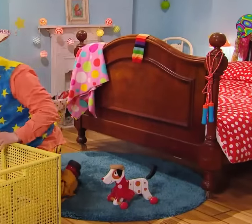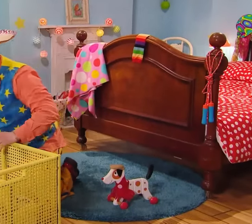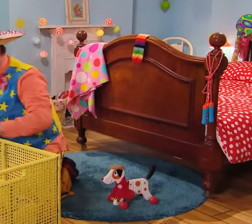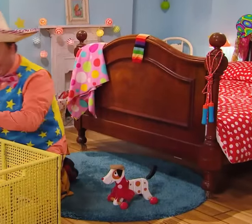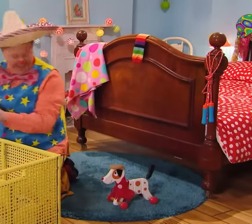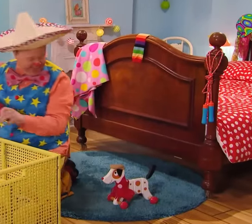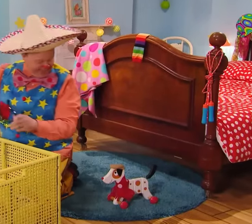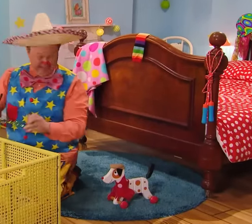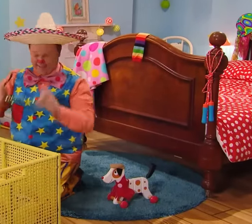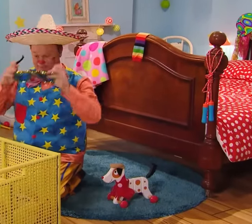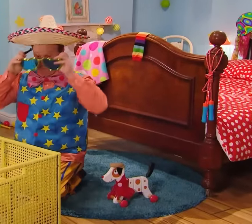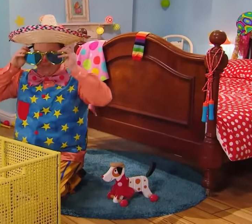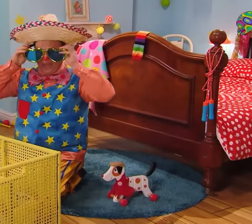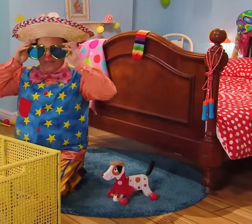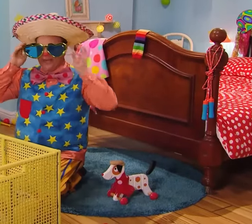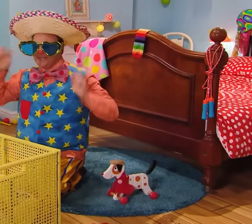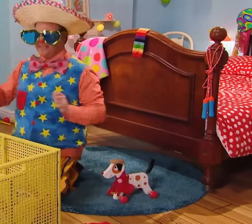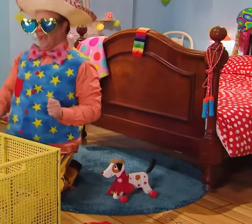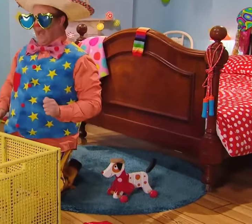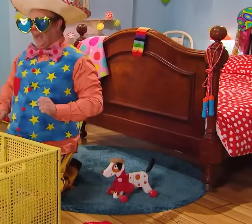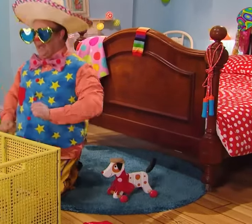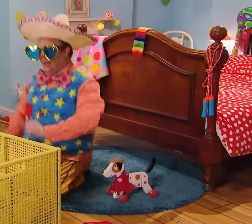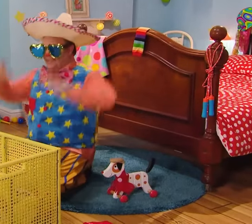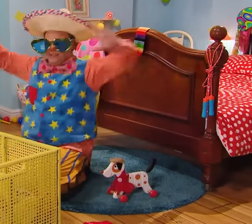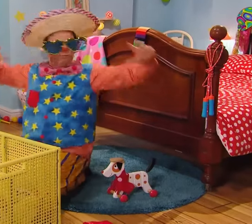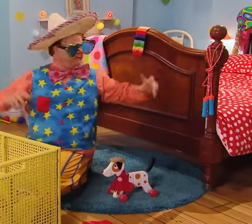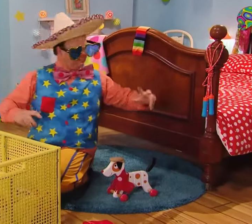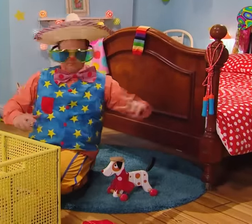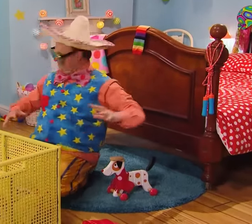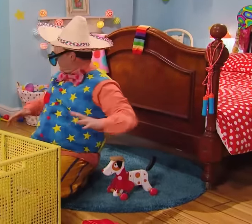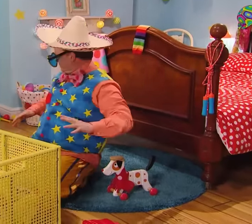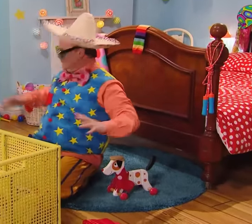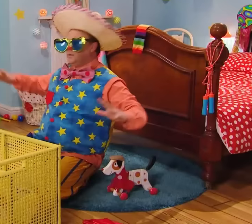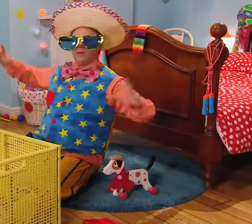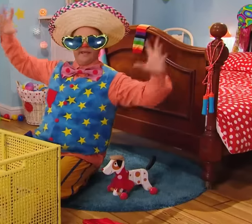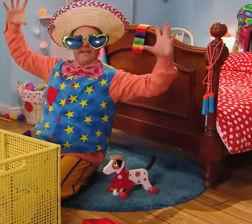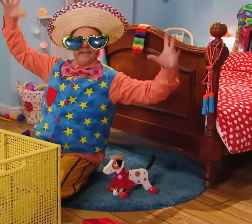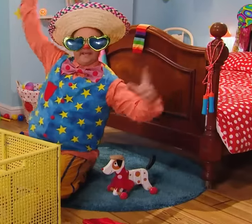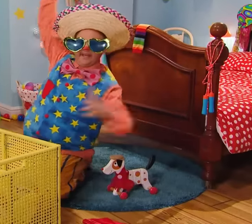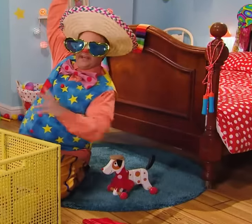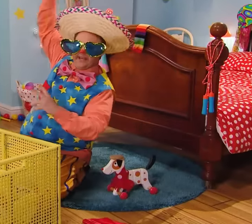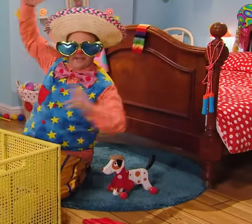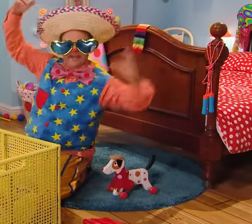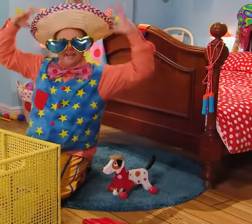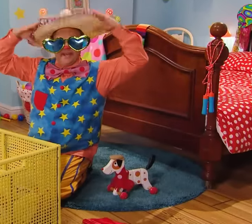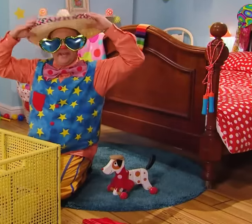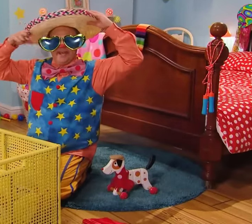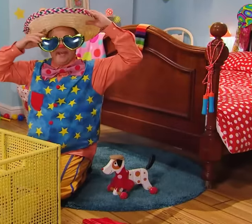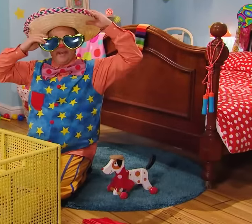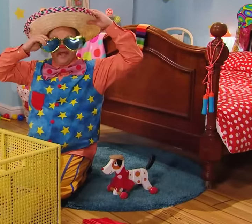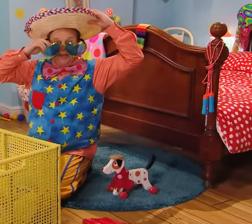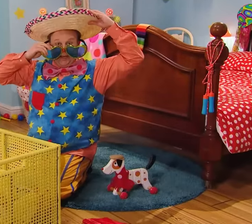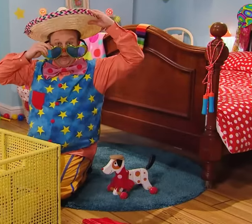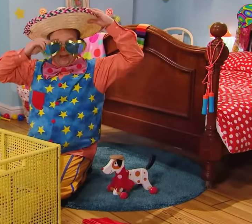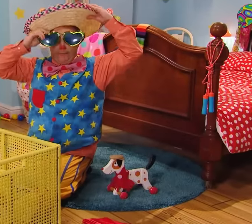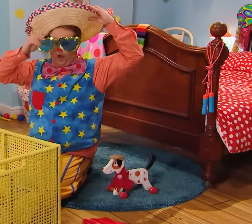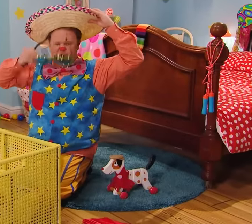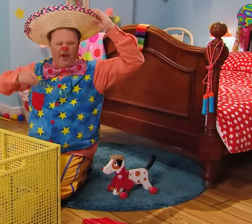yeah! Hey, look, the puppy! Yeah! Aren't you supposed to be looking for something, Mr Tumble?